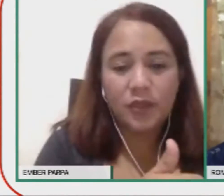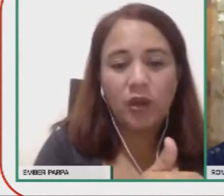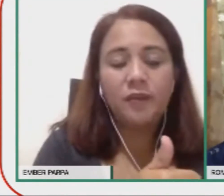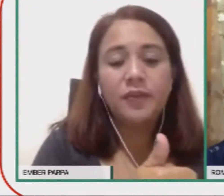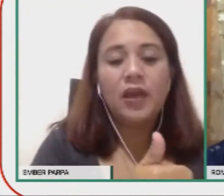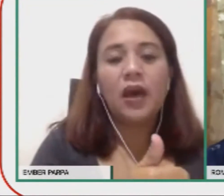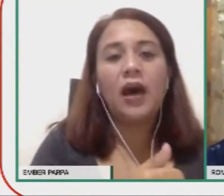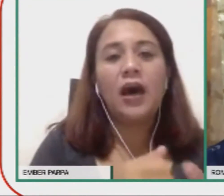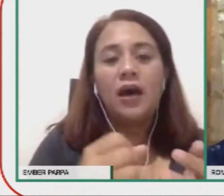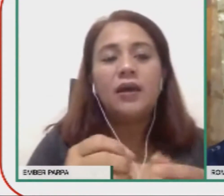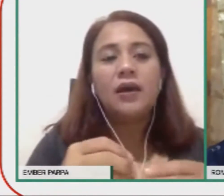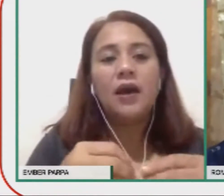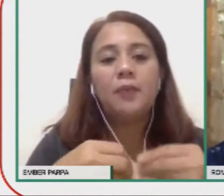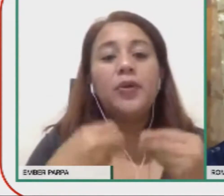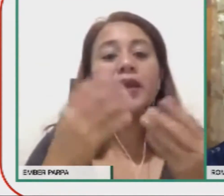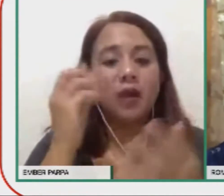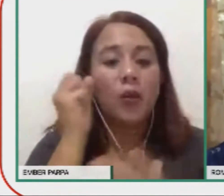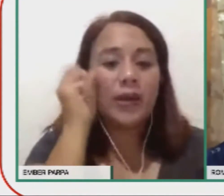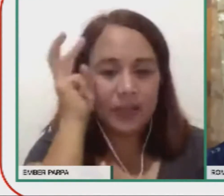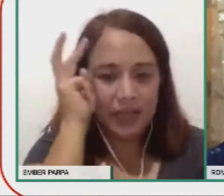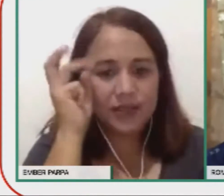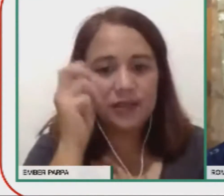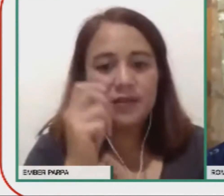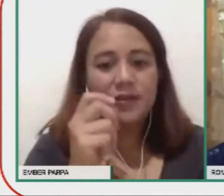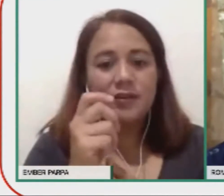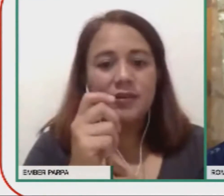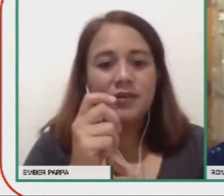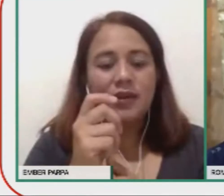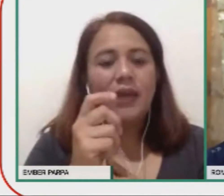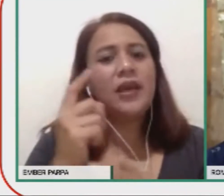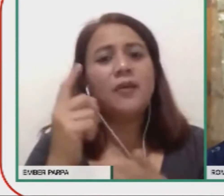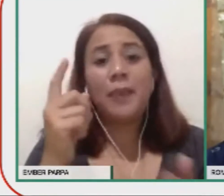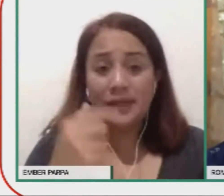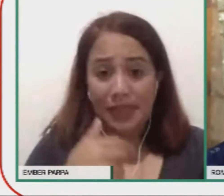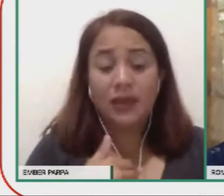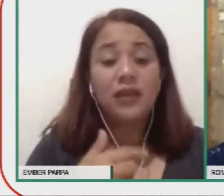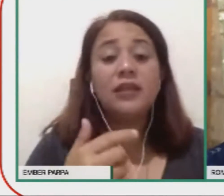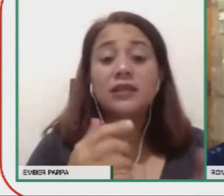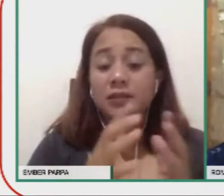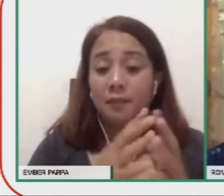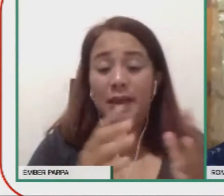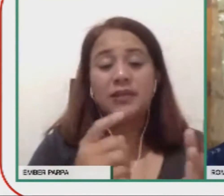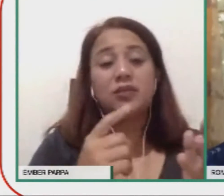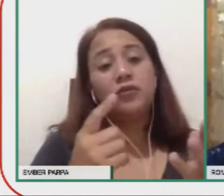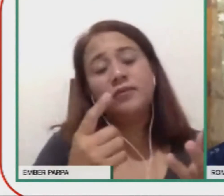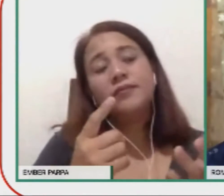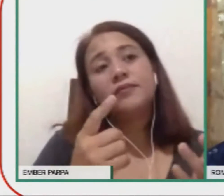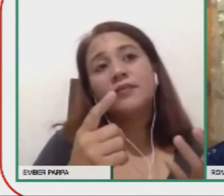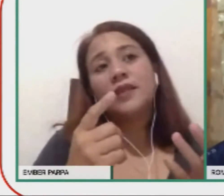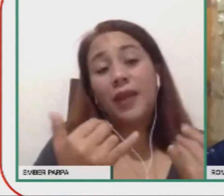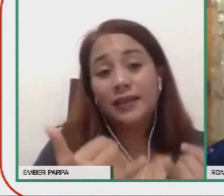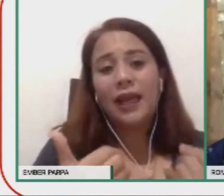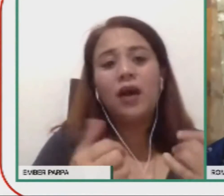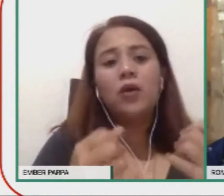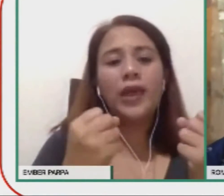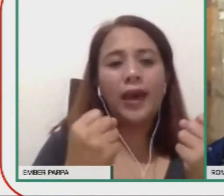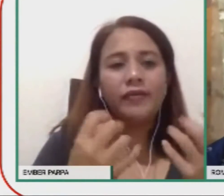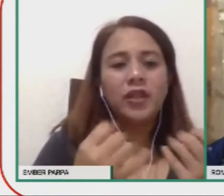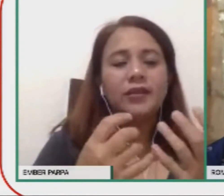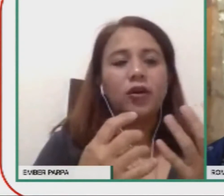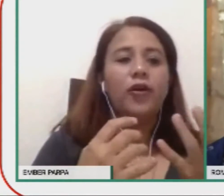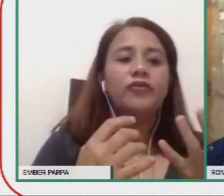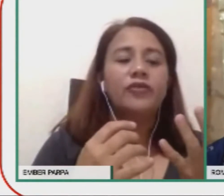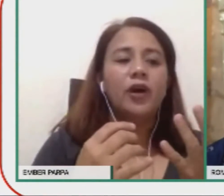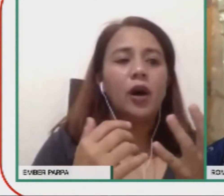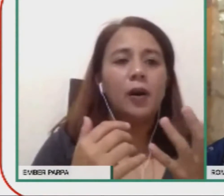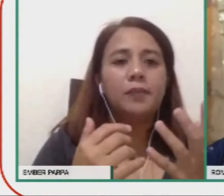no? Bring awareness. I think para sa akin, that's the best. Yung right now, we have a lot